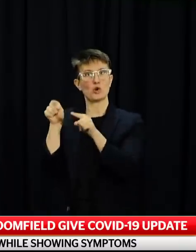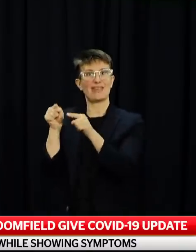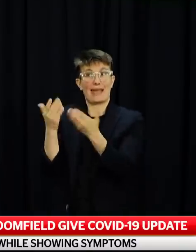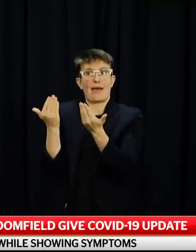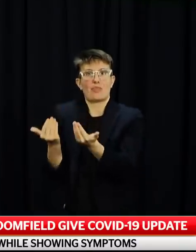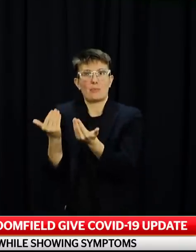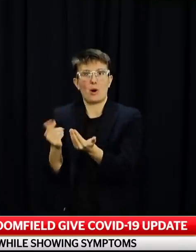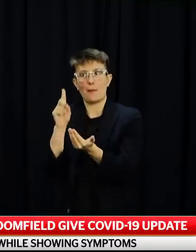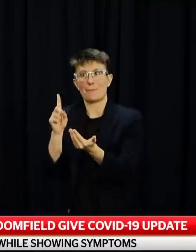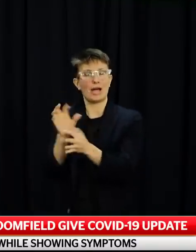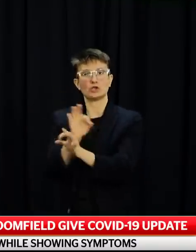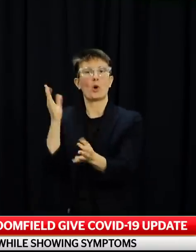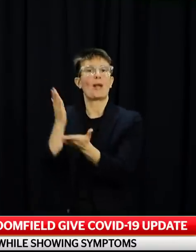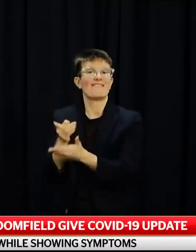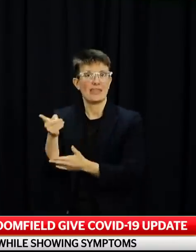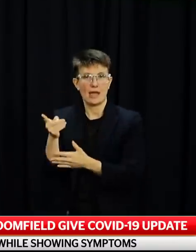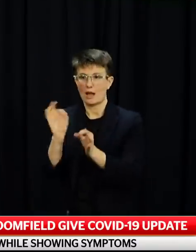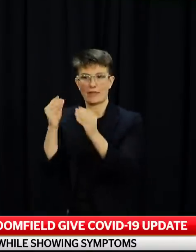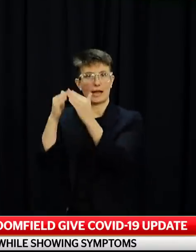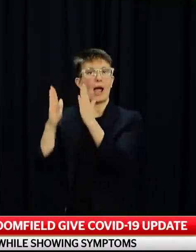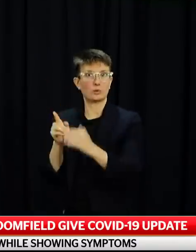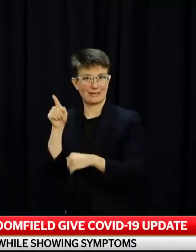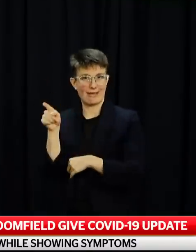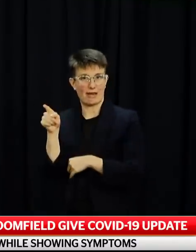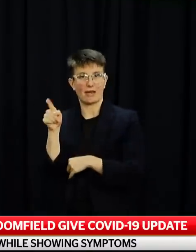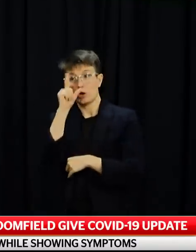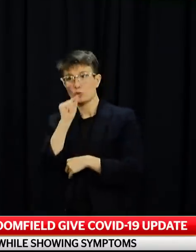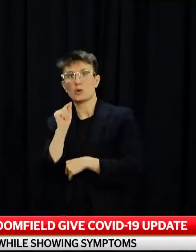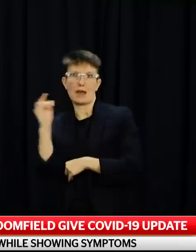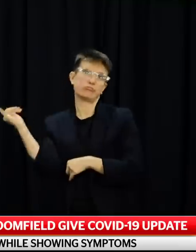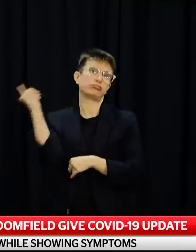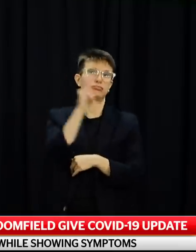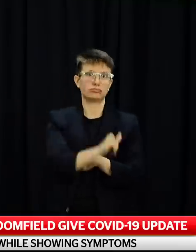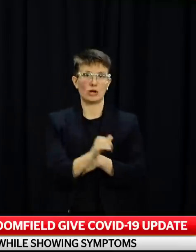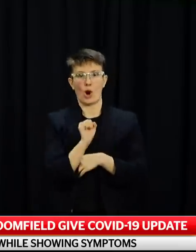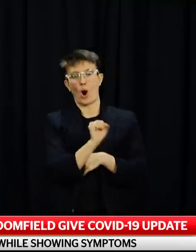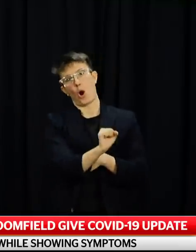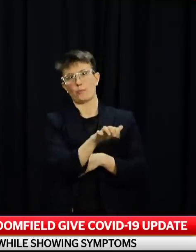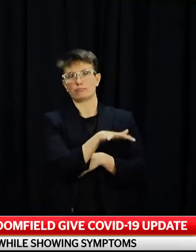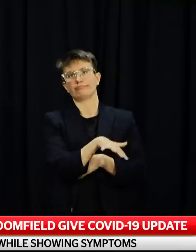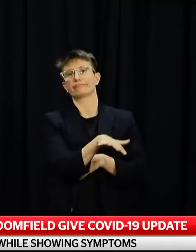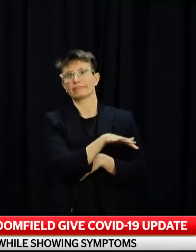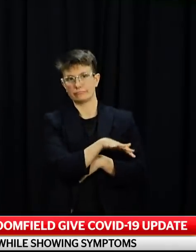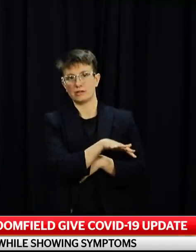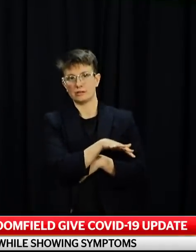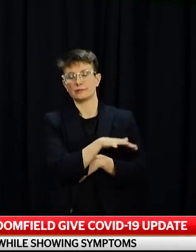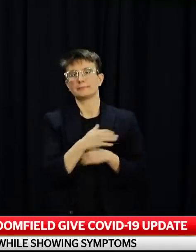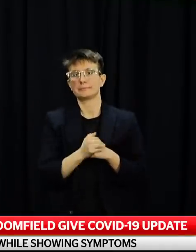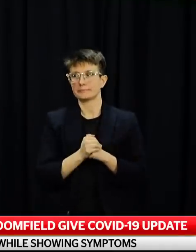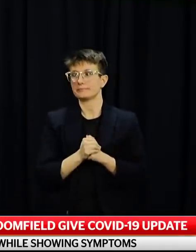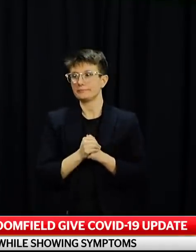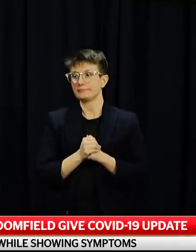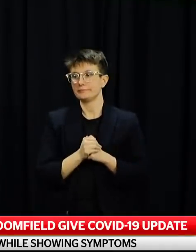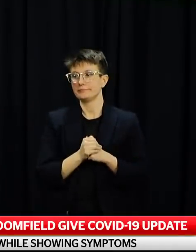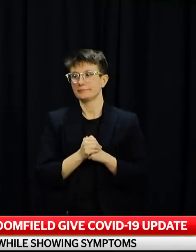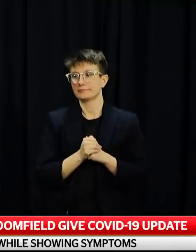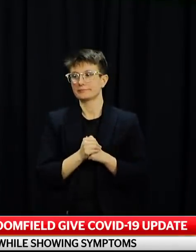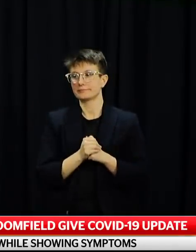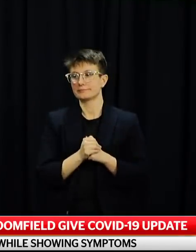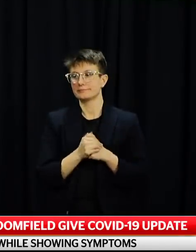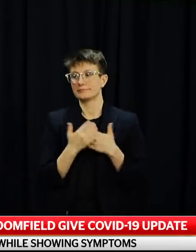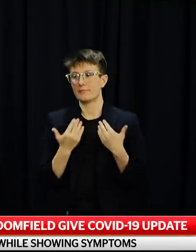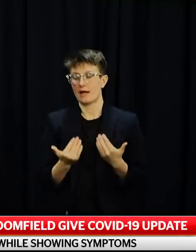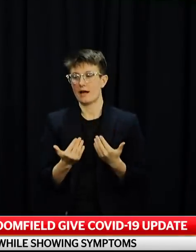Auckland. So there will still be a bit of movement while people get back to their place of residence. I want to come